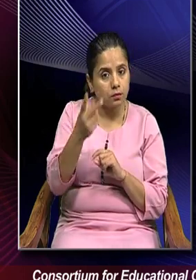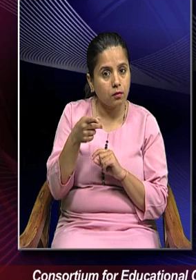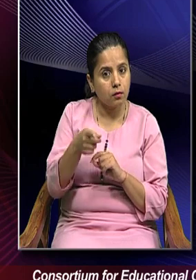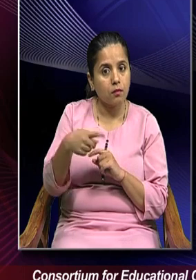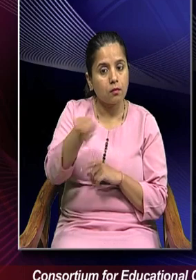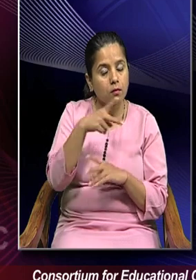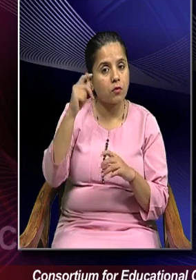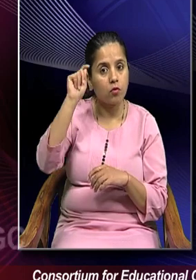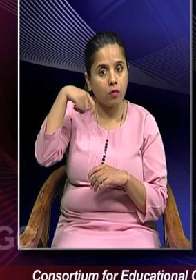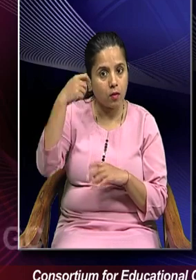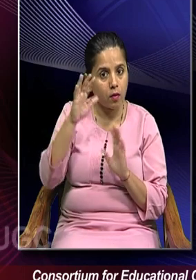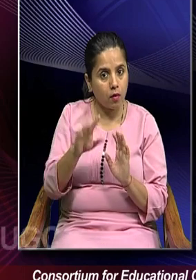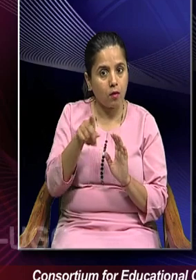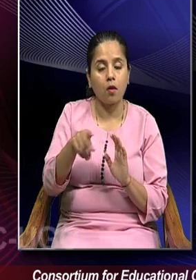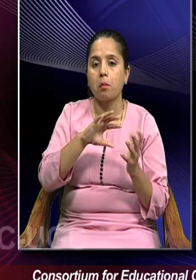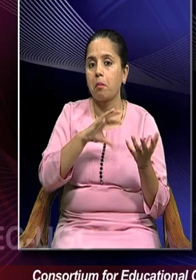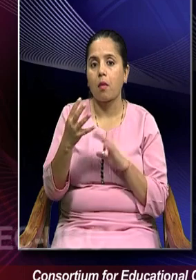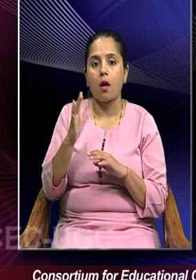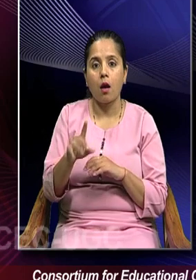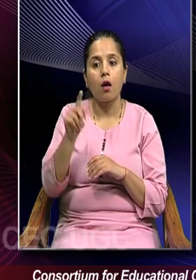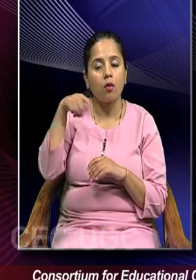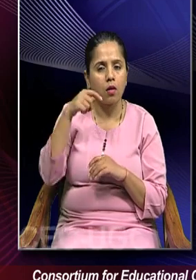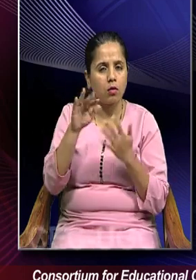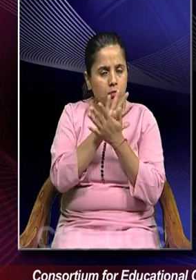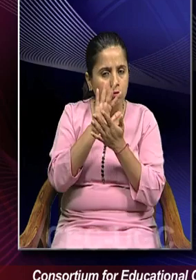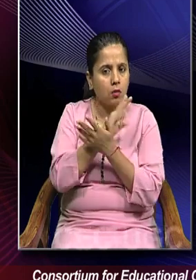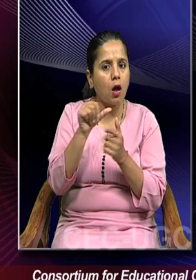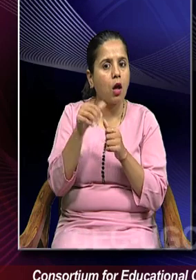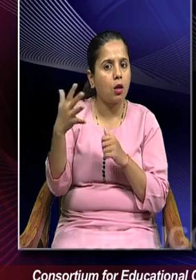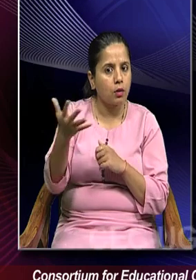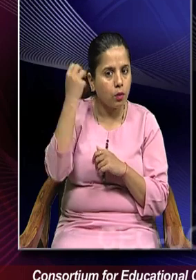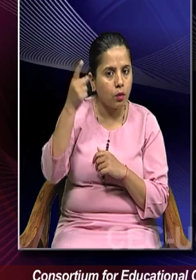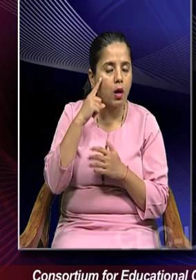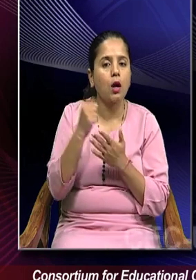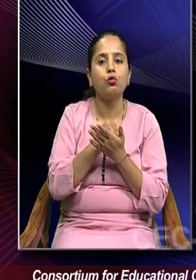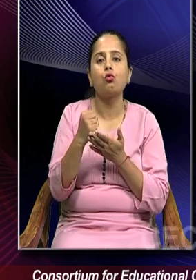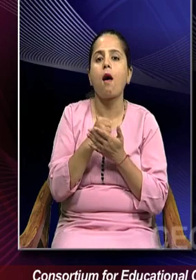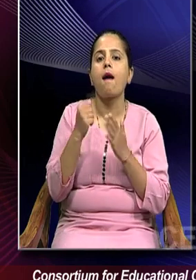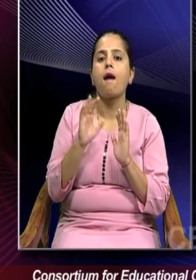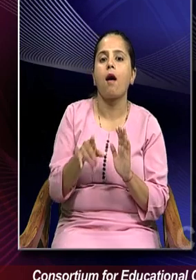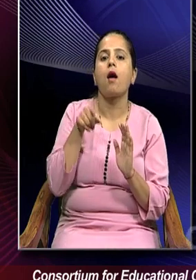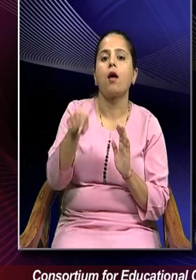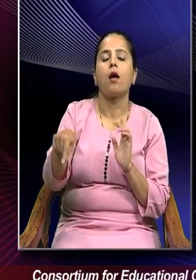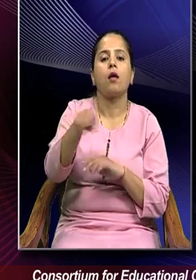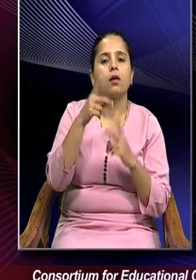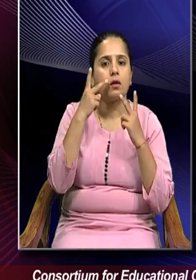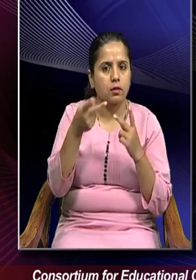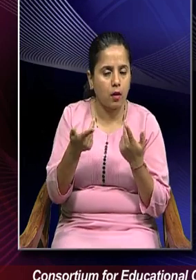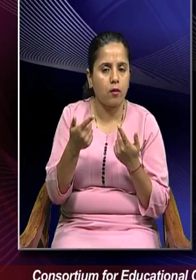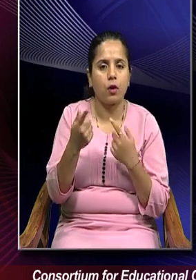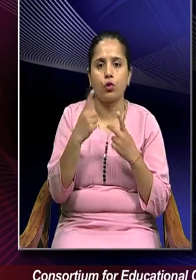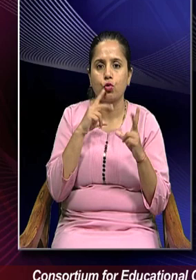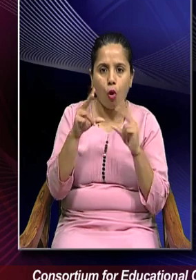such kind of films they were being made, then the censorship authorities they were also trying to in a way cut scenes or